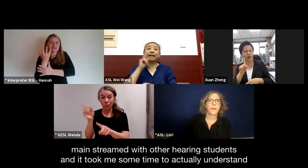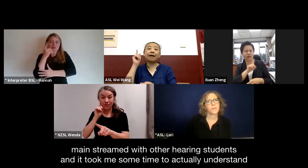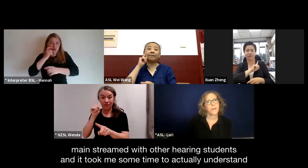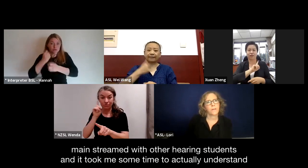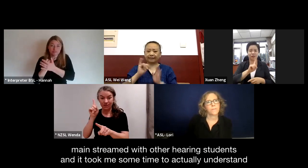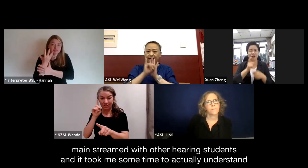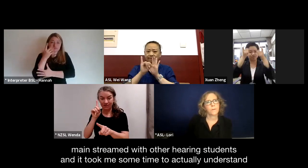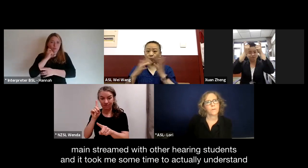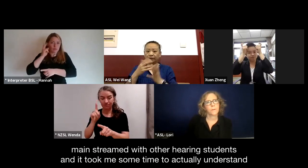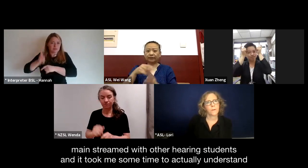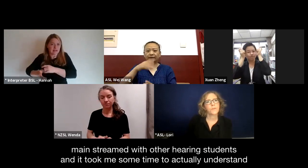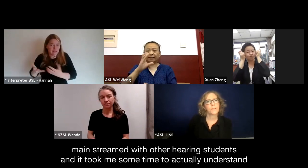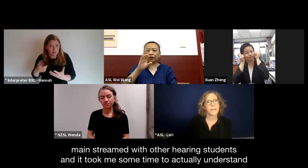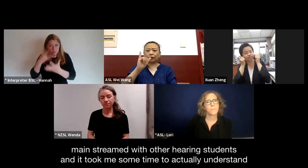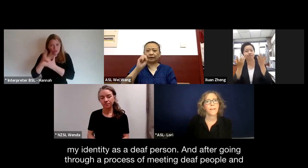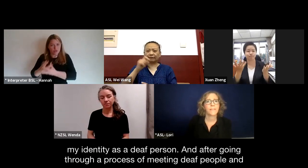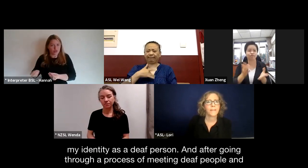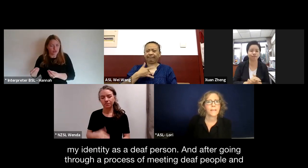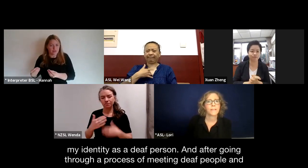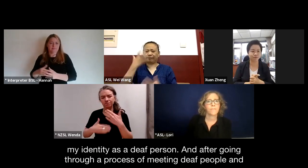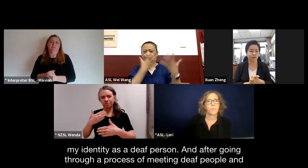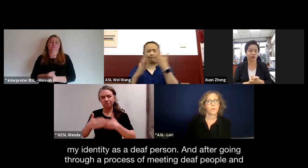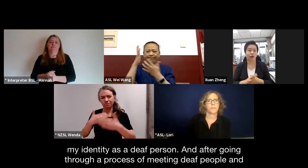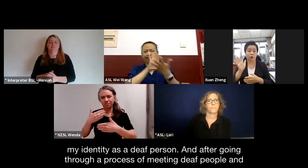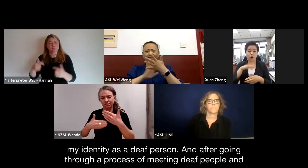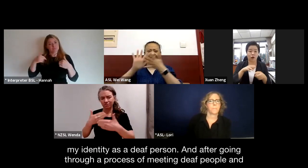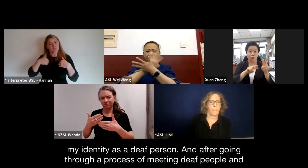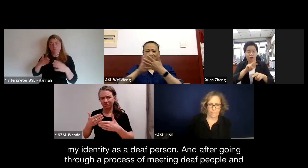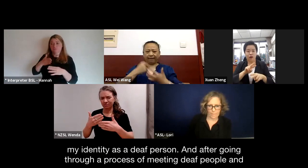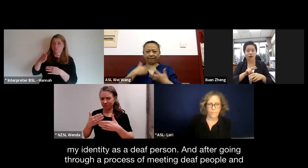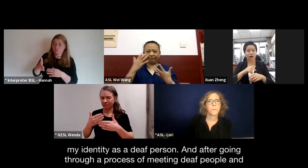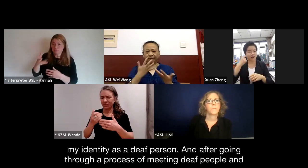time to actually understand my identity as a deaf person.